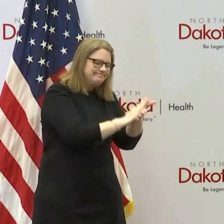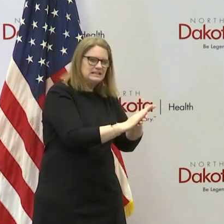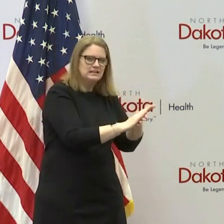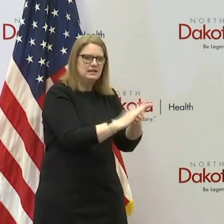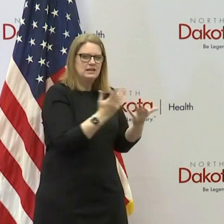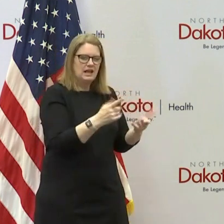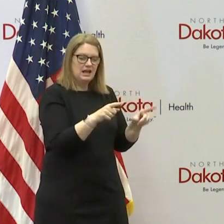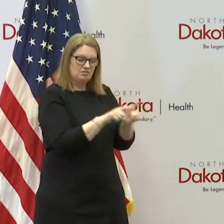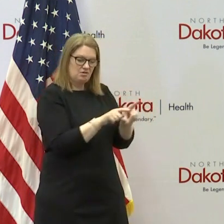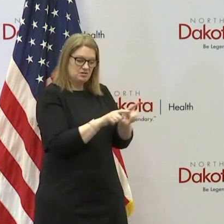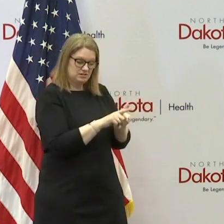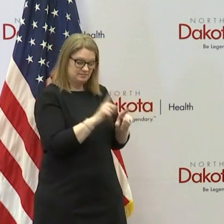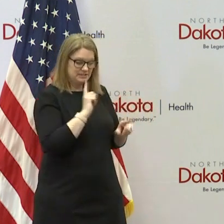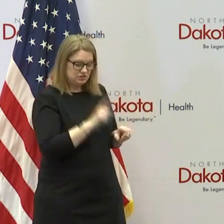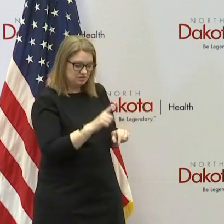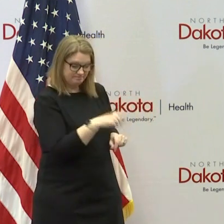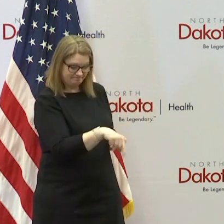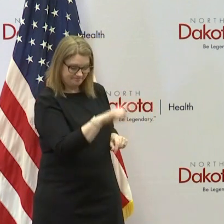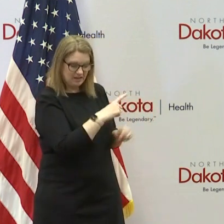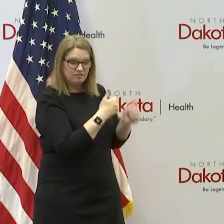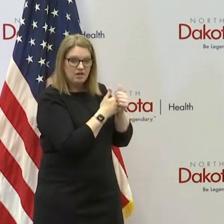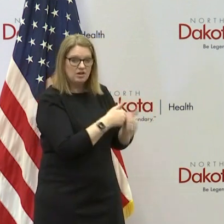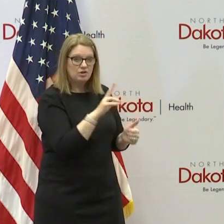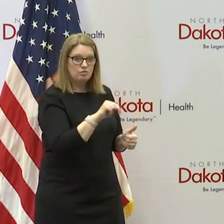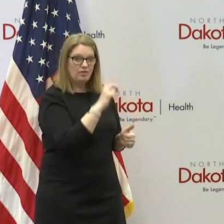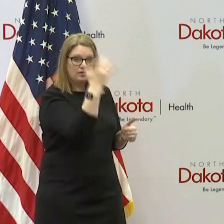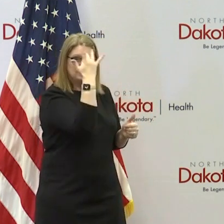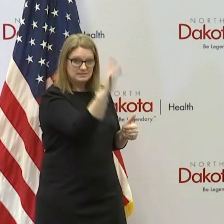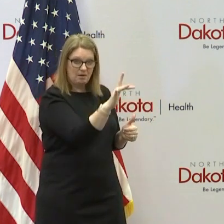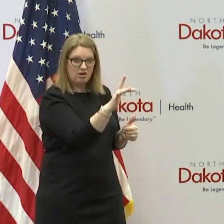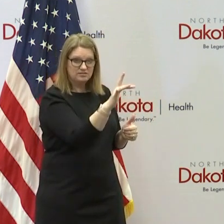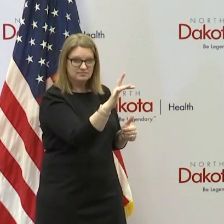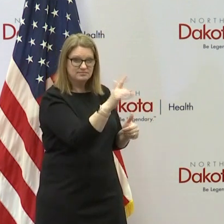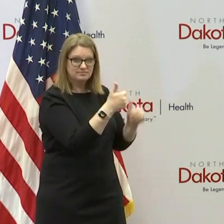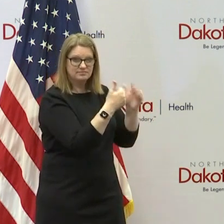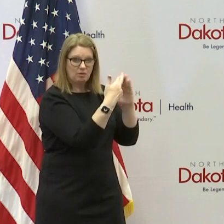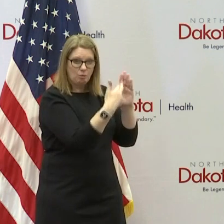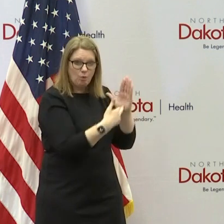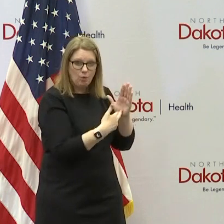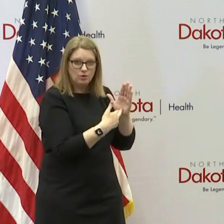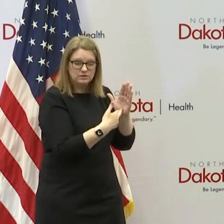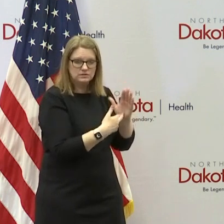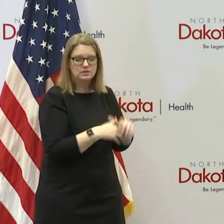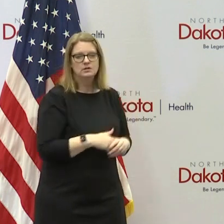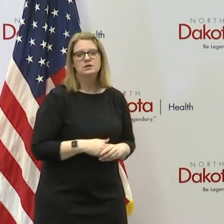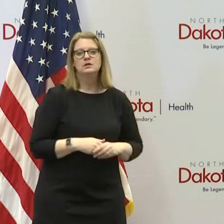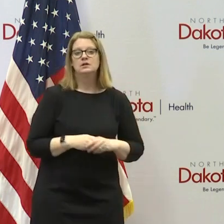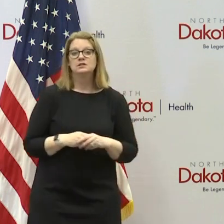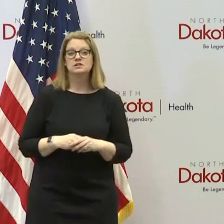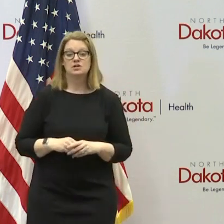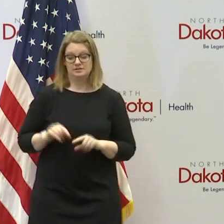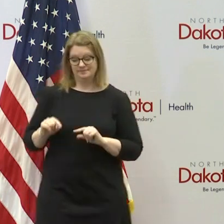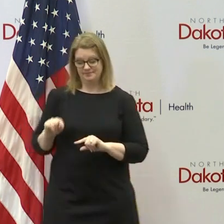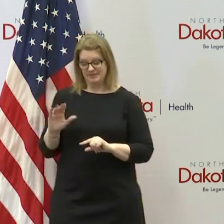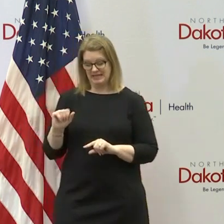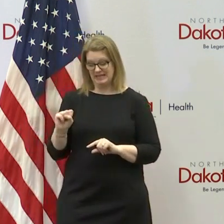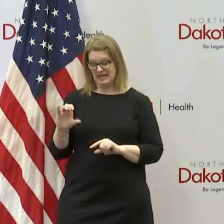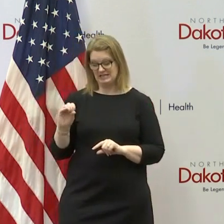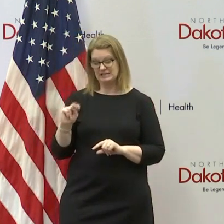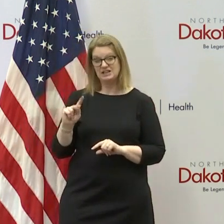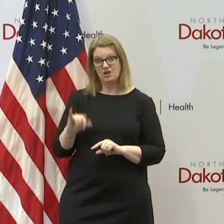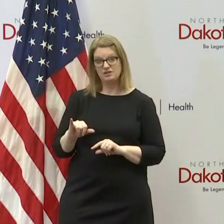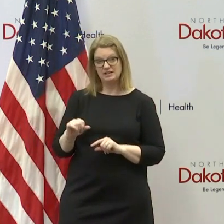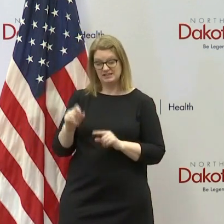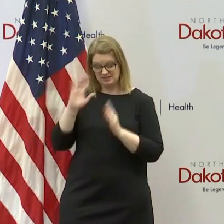all the North Dakota SMART guidelines for operating. And while Cass County is our focus, we still have